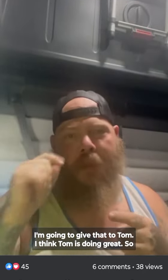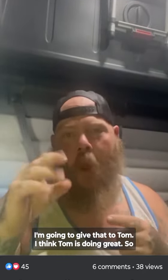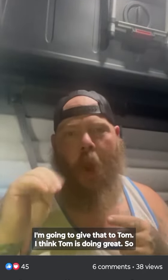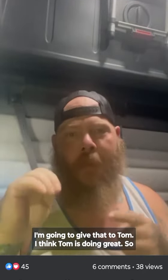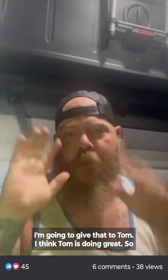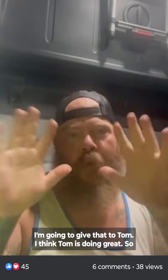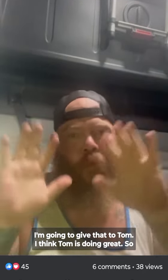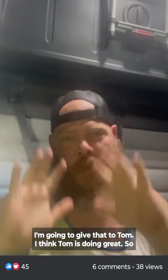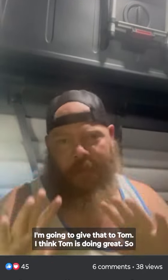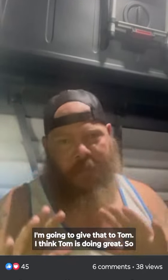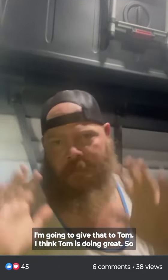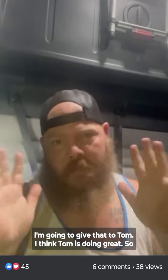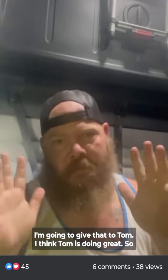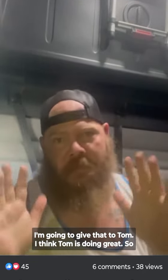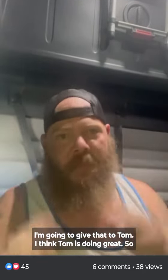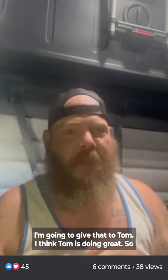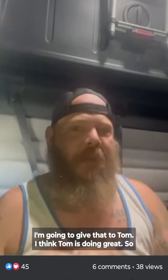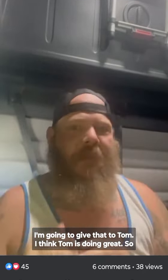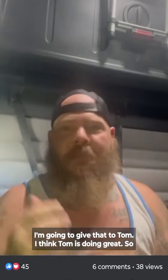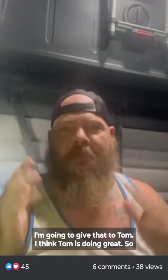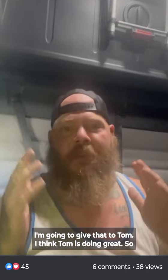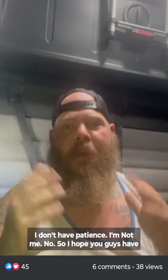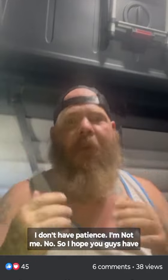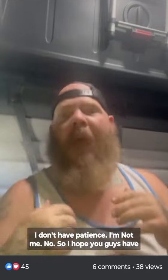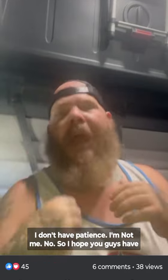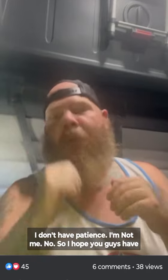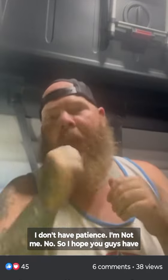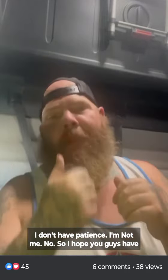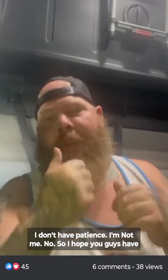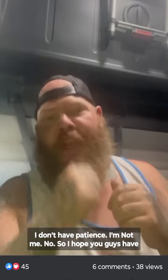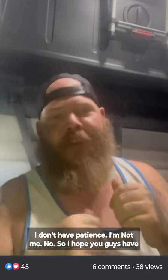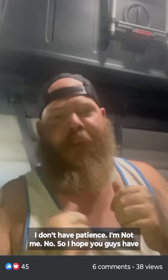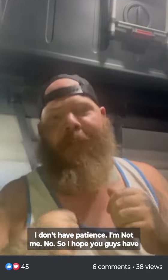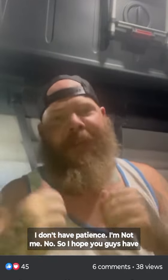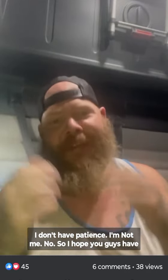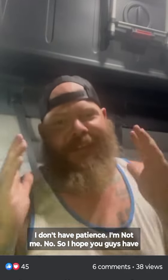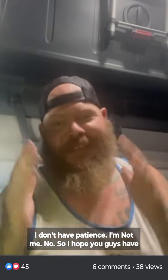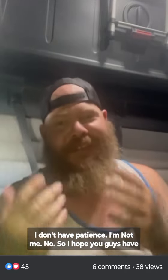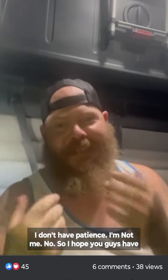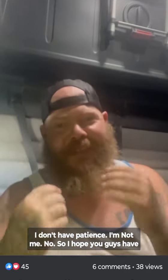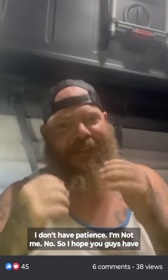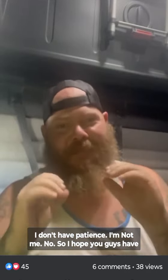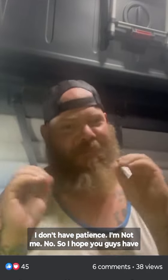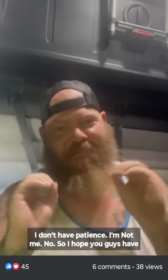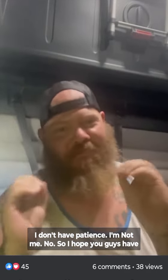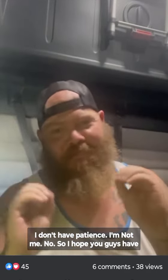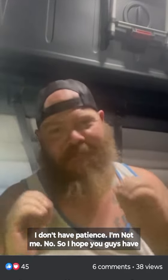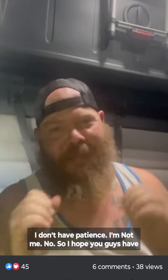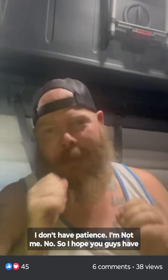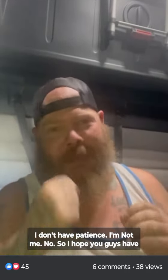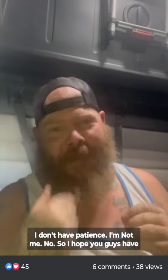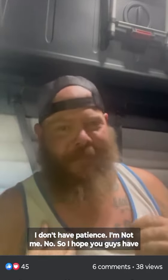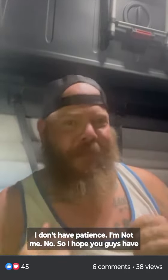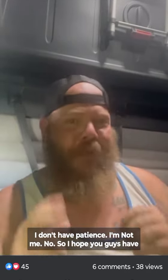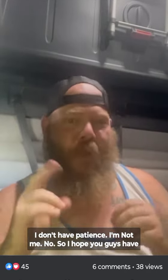Tom is doing great. So I don't have patience. It's not me. No.